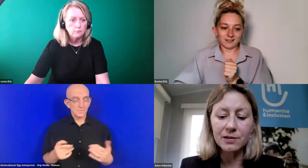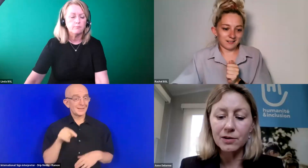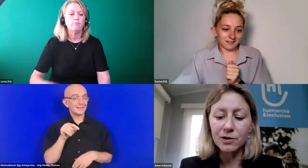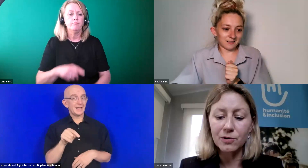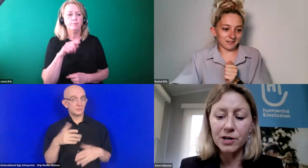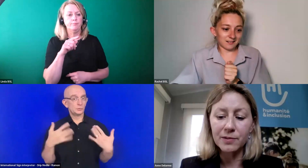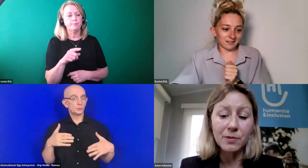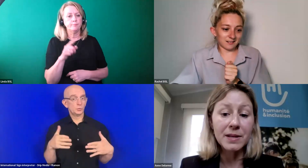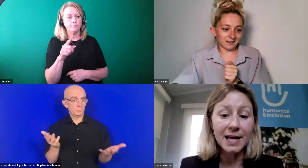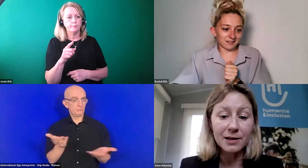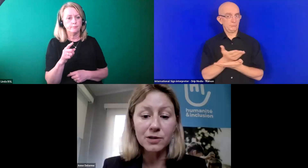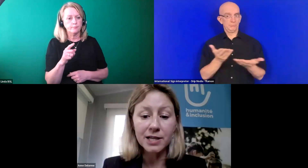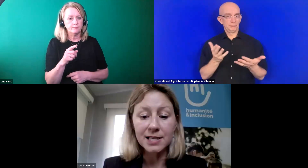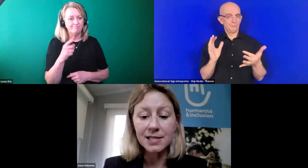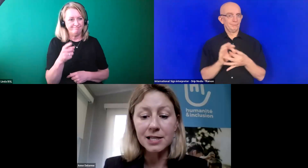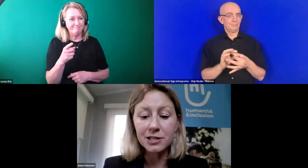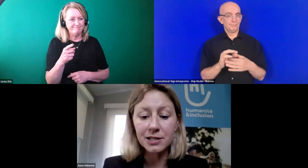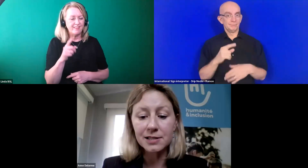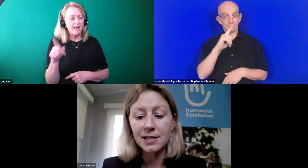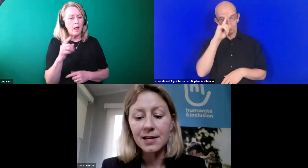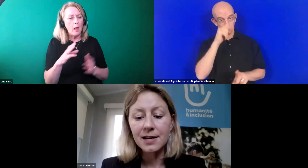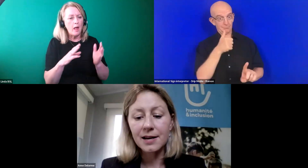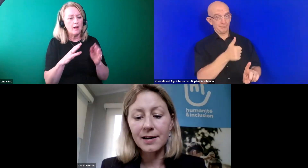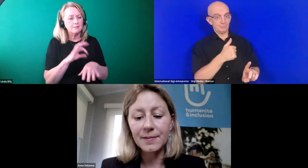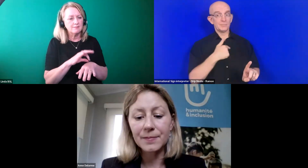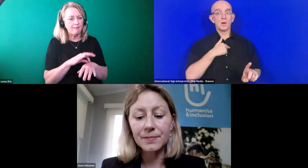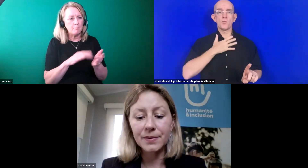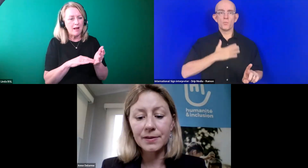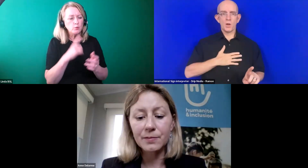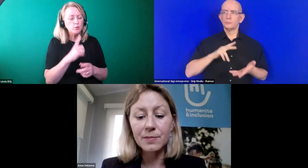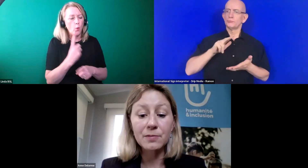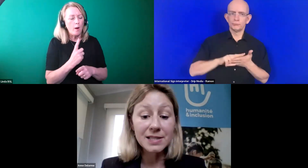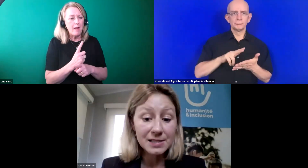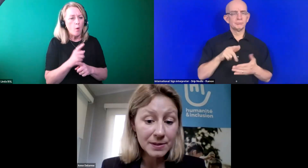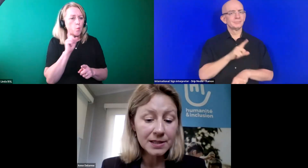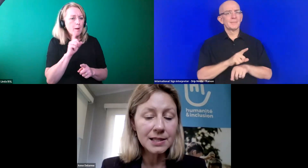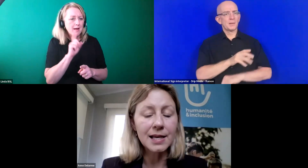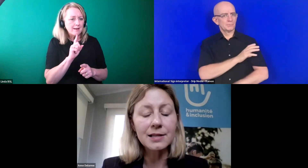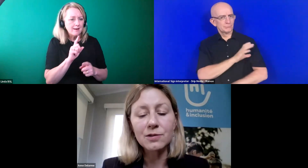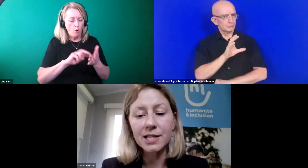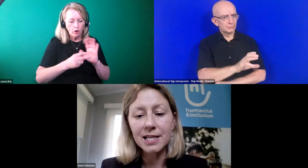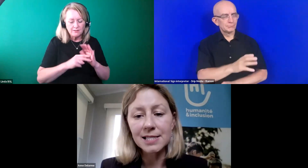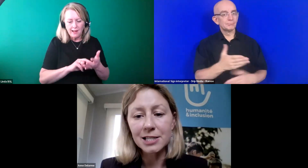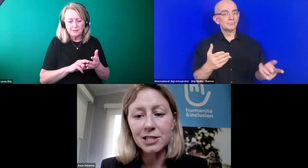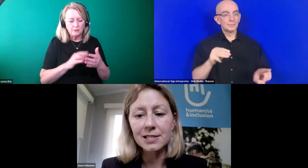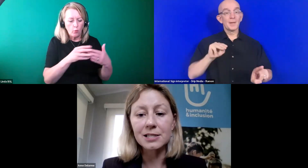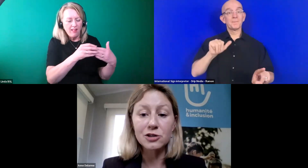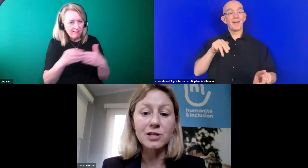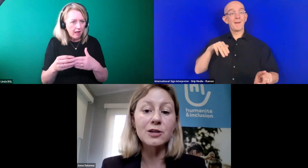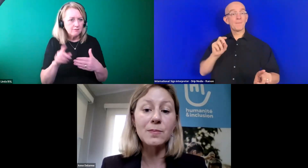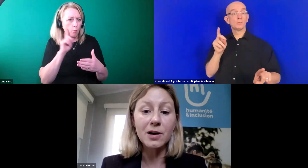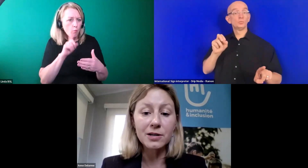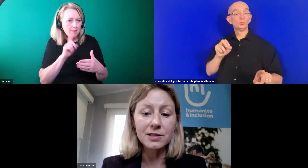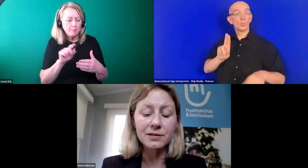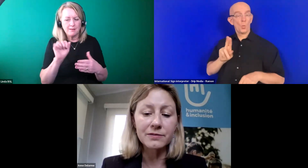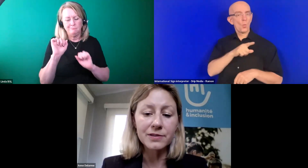working with women-led organizations, women with disability-led organizations, and